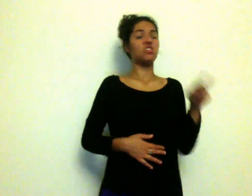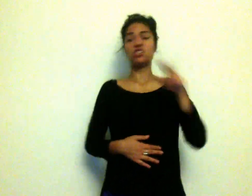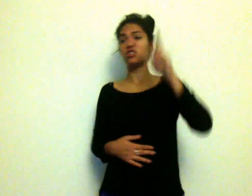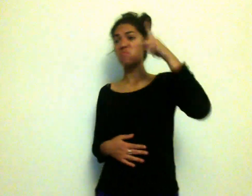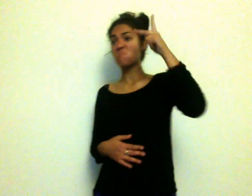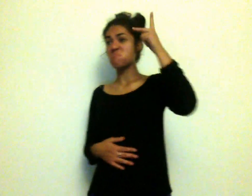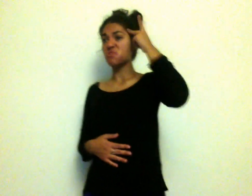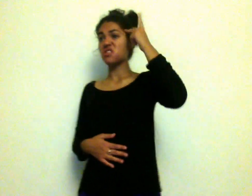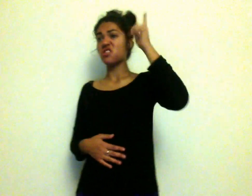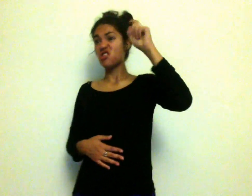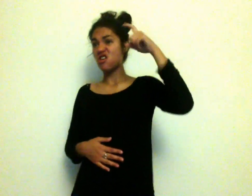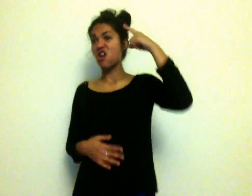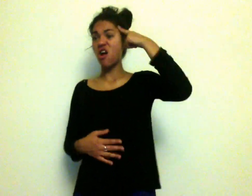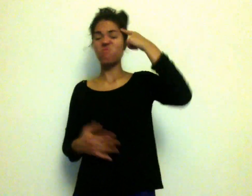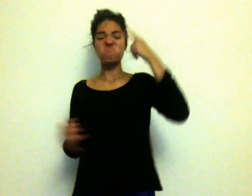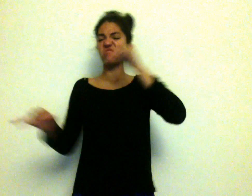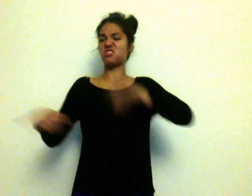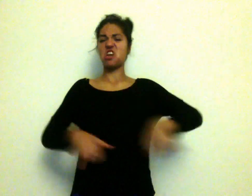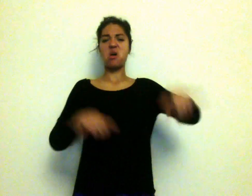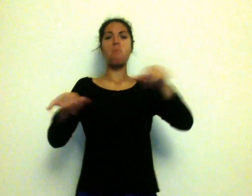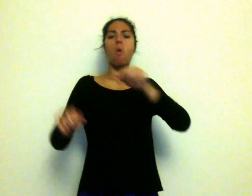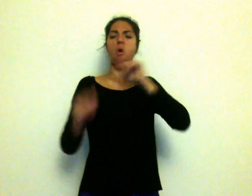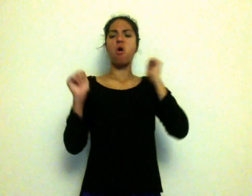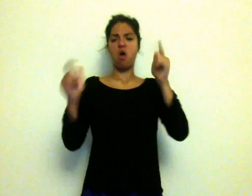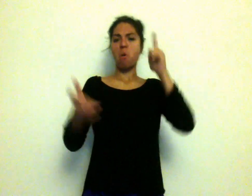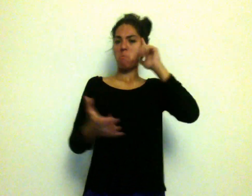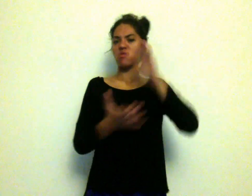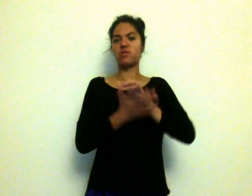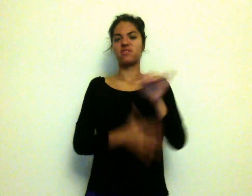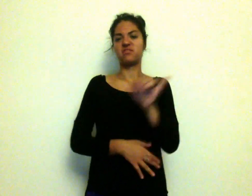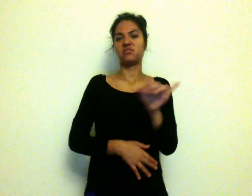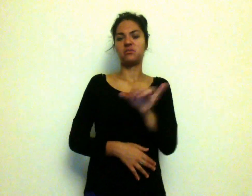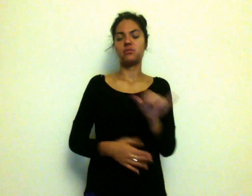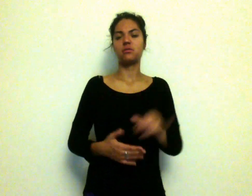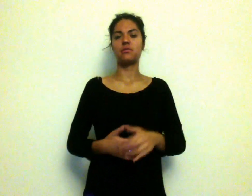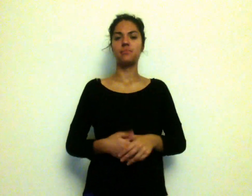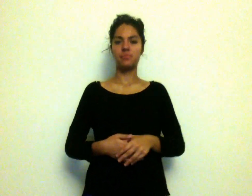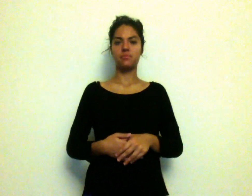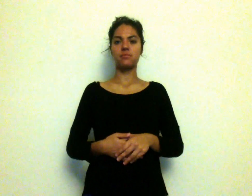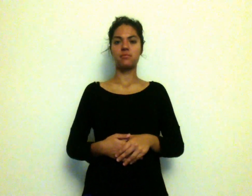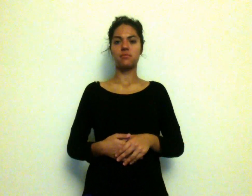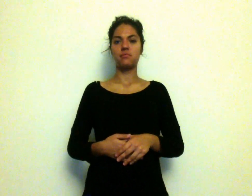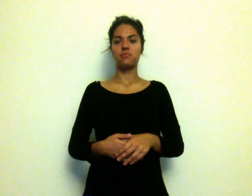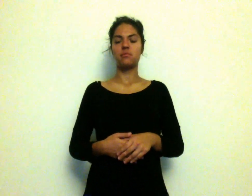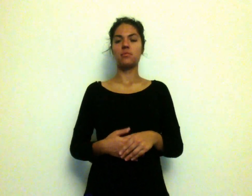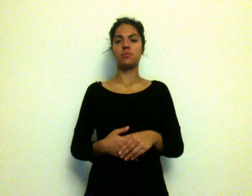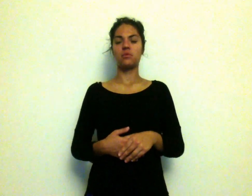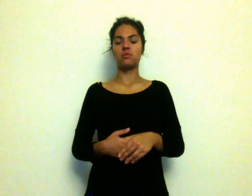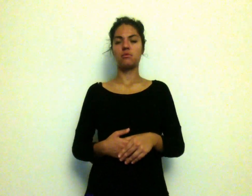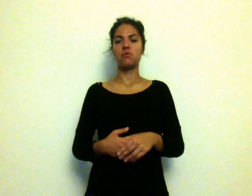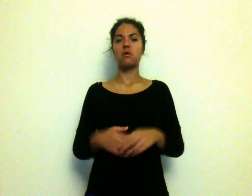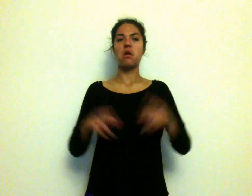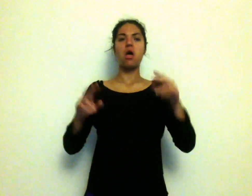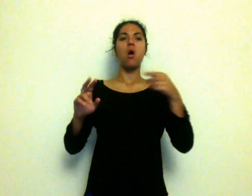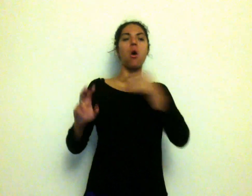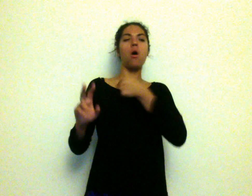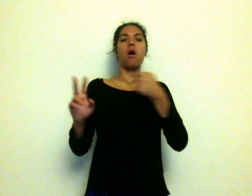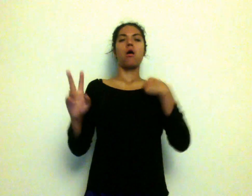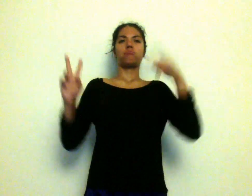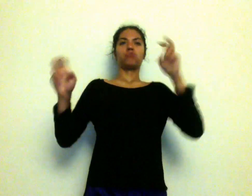a Hinduism. The common phrase there is dharti ke admi. We are people of the soil. And one of the best-known